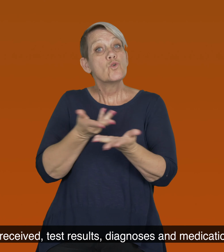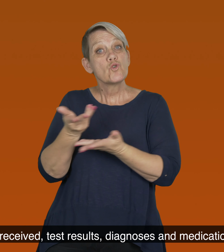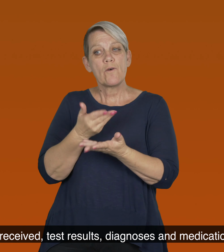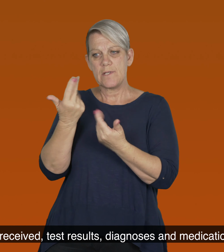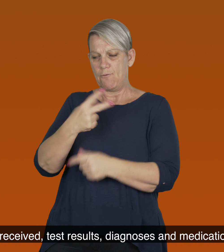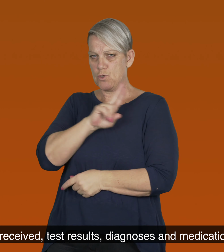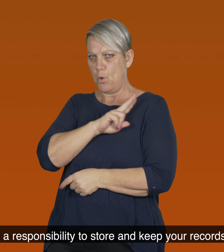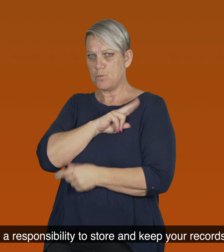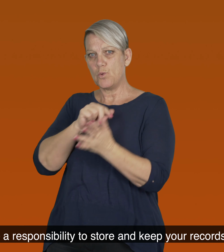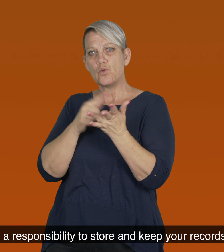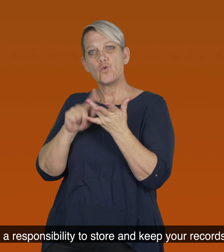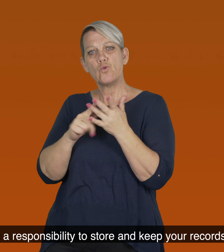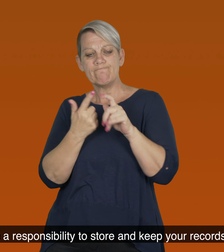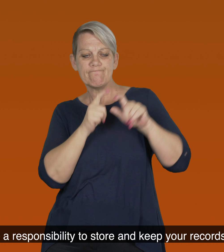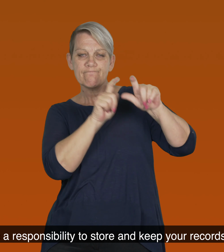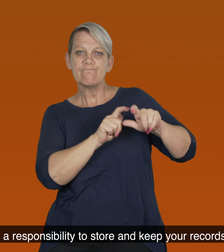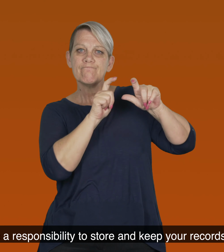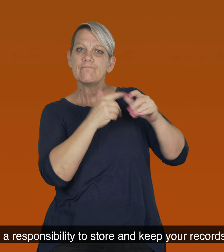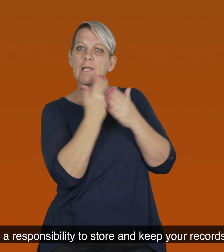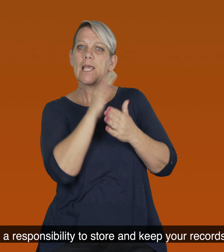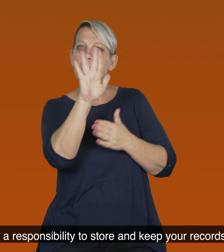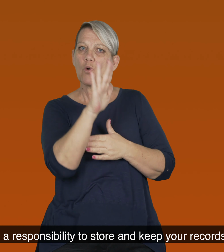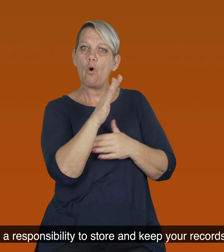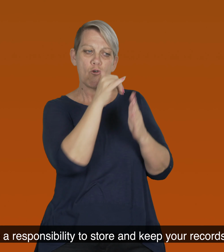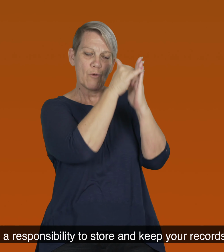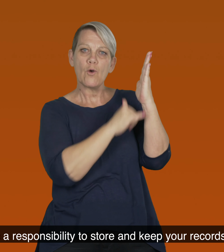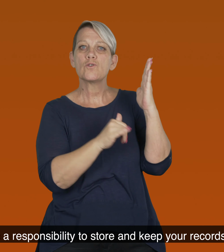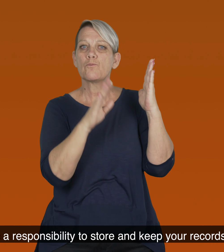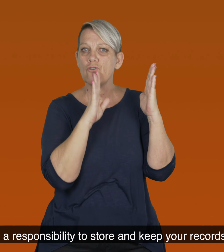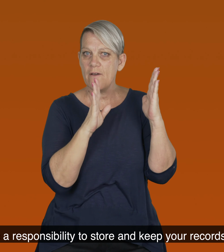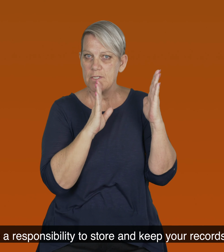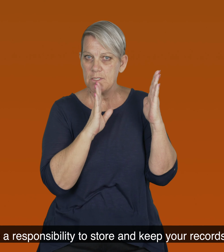Services have a responsibility to store and keep your records private.